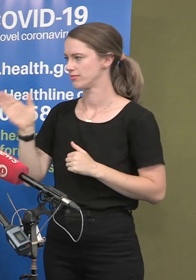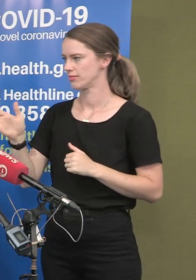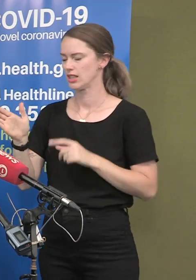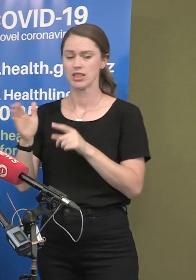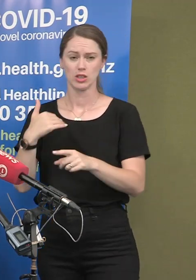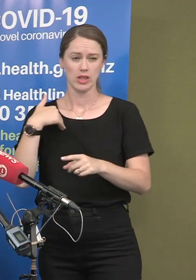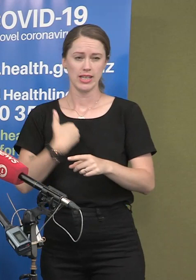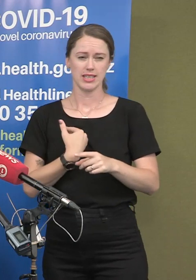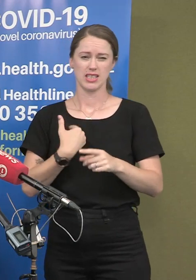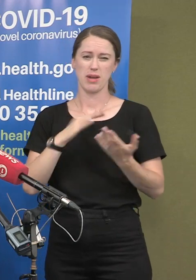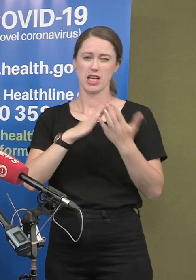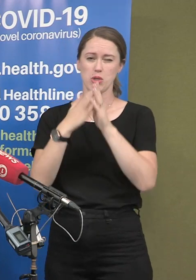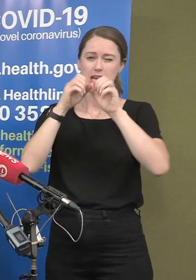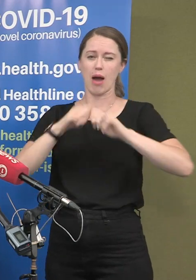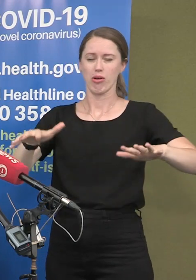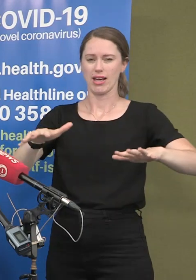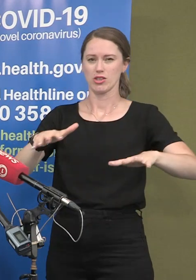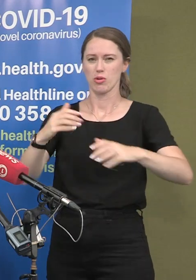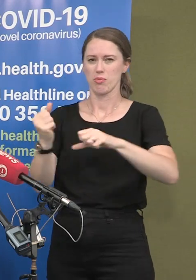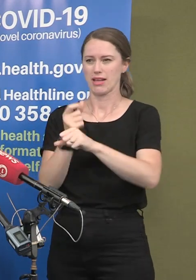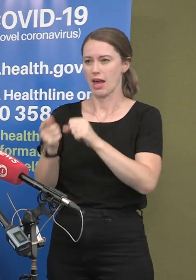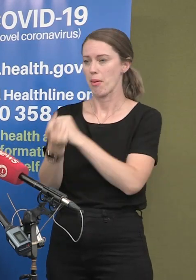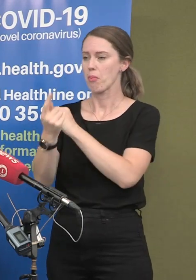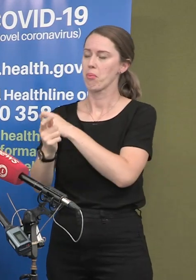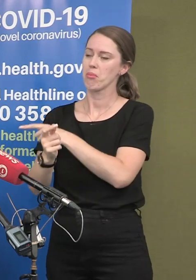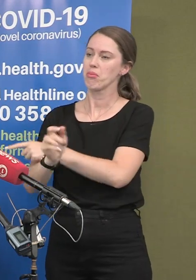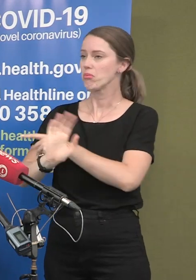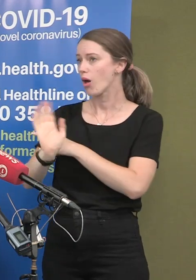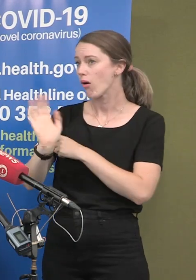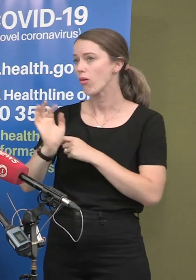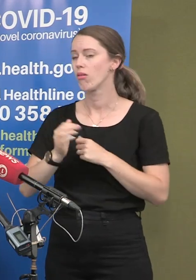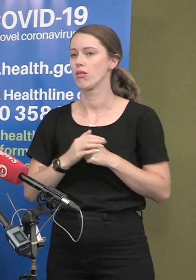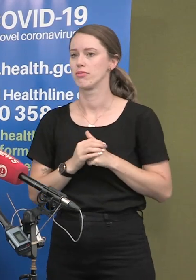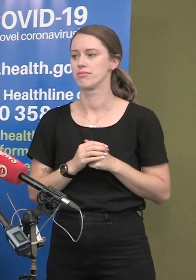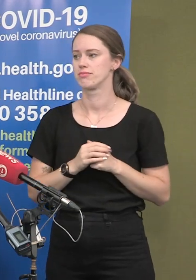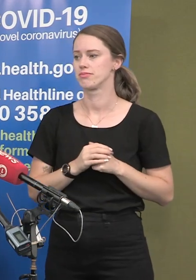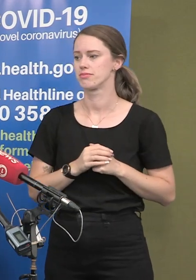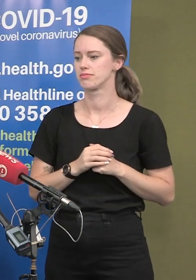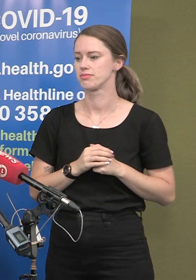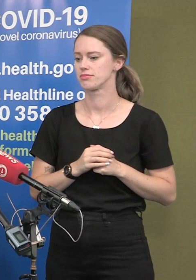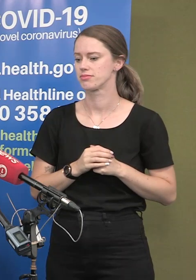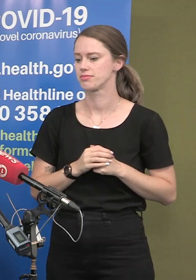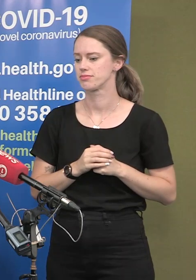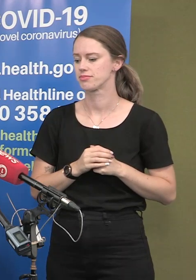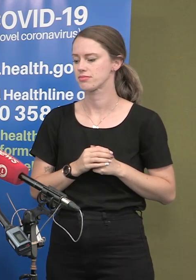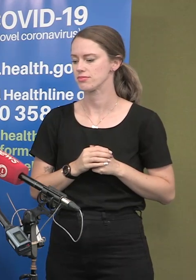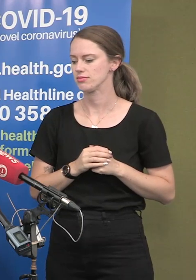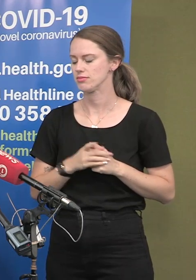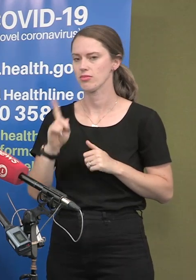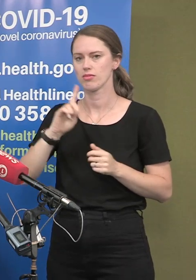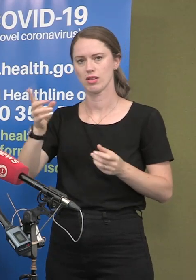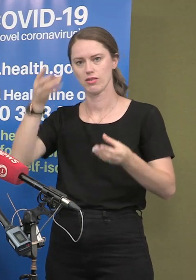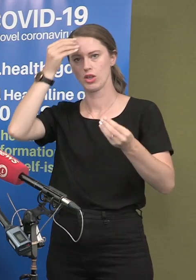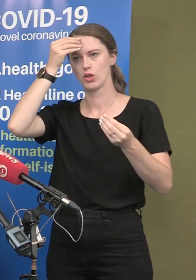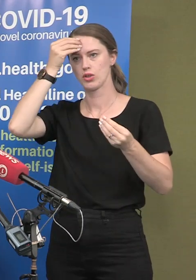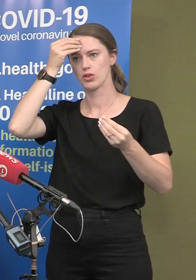see something like a drive-through clinic though? Not necessarily, no. I think one of the things that we've learnt about, or